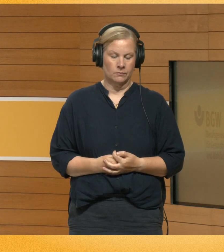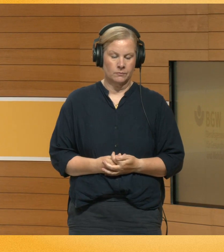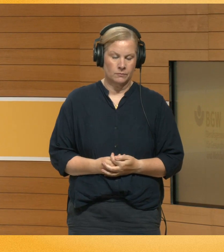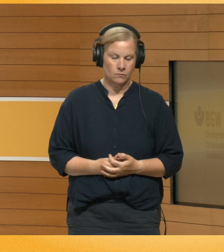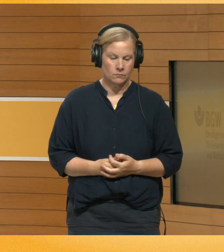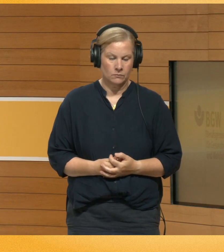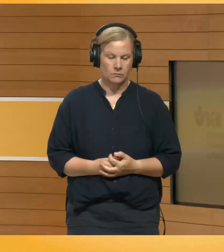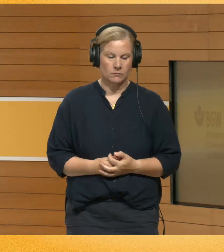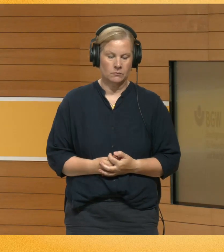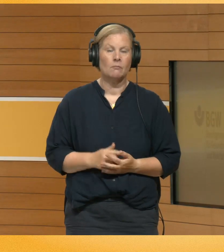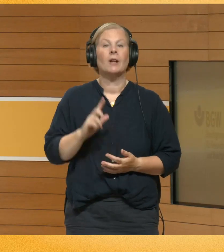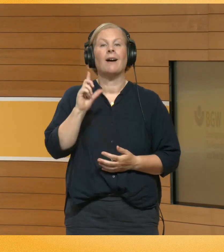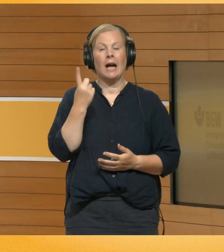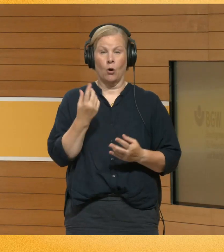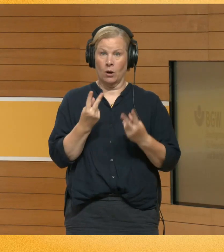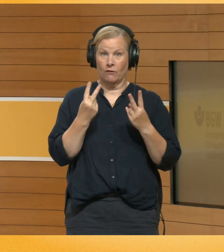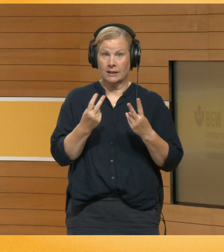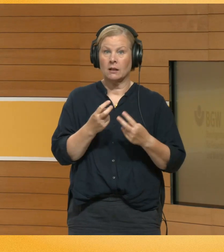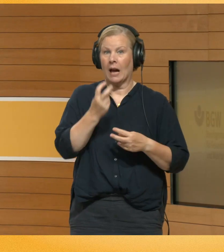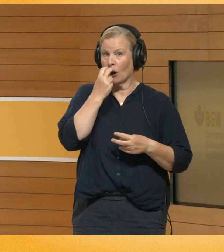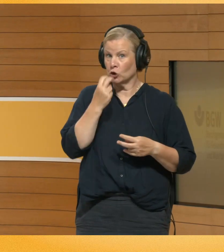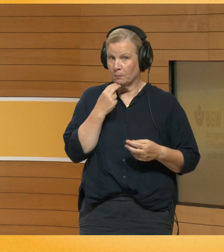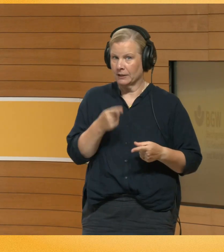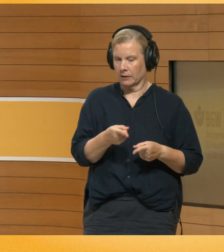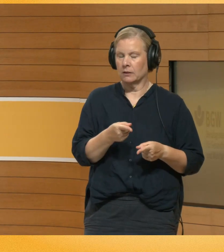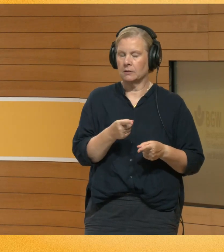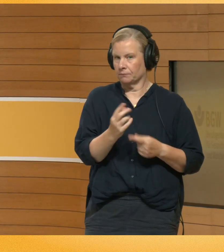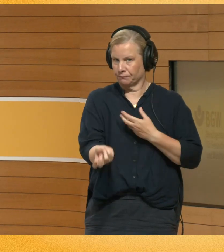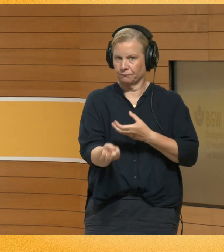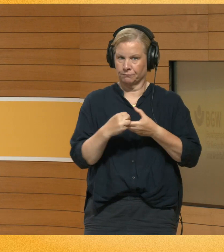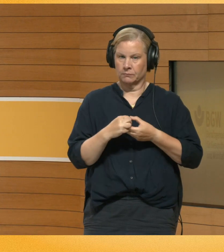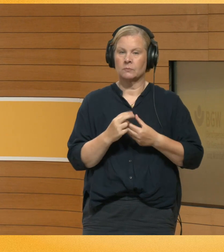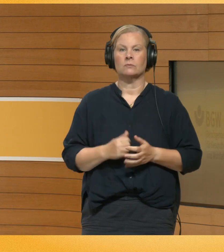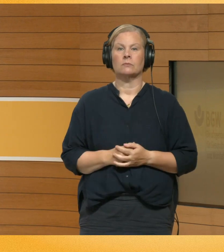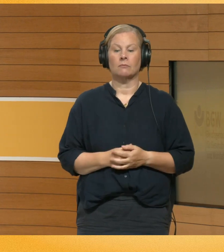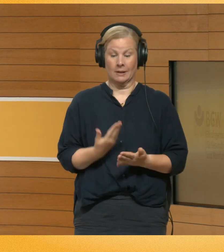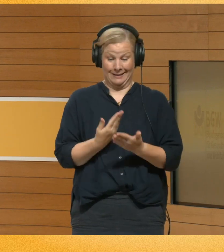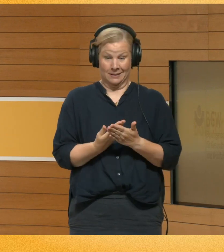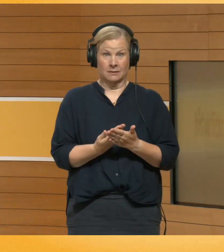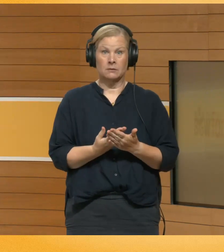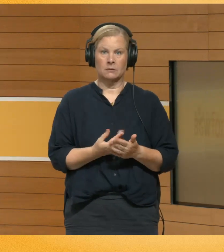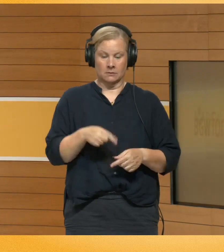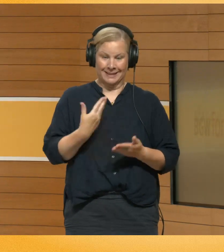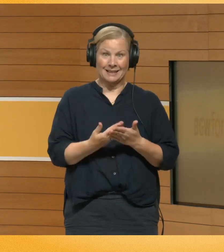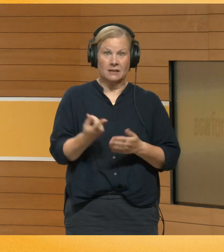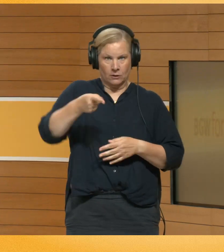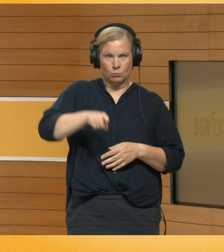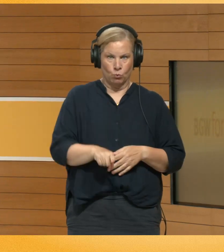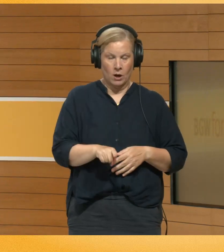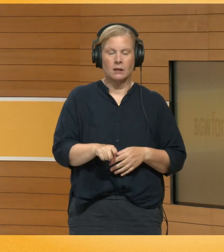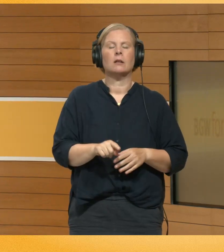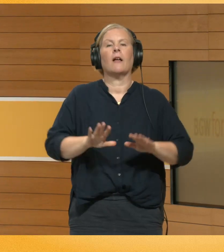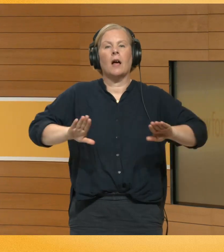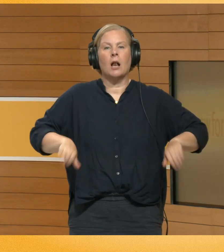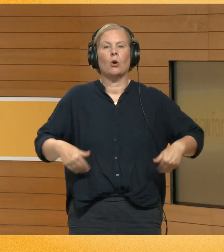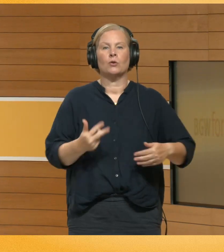And furthermore, it's really very important to involve trainees, and we